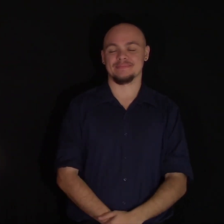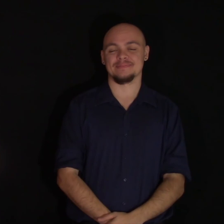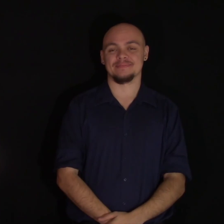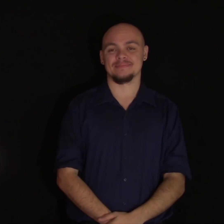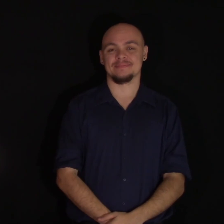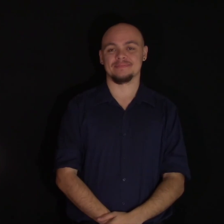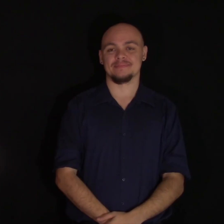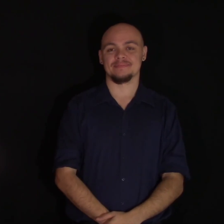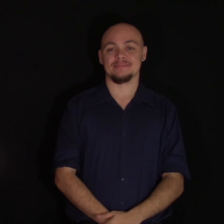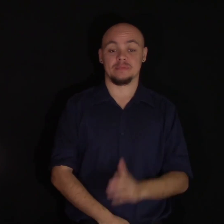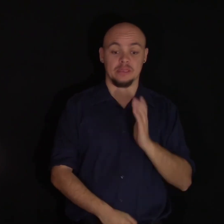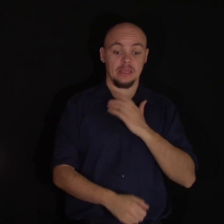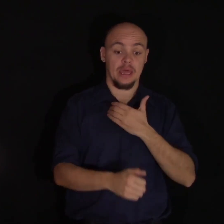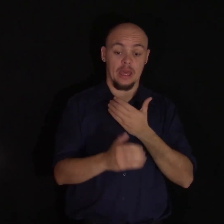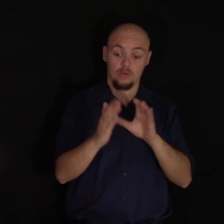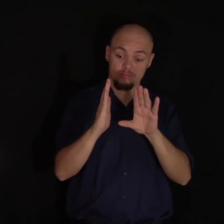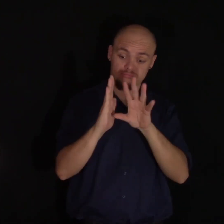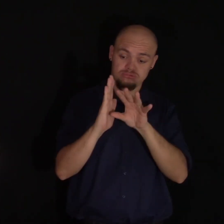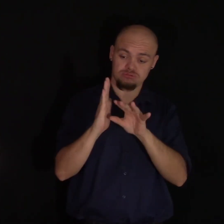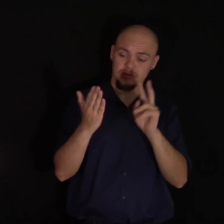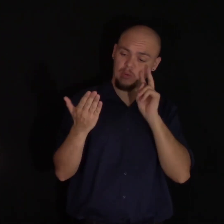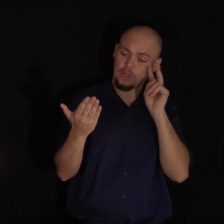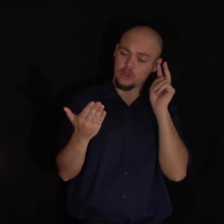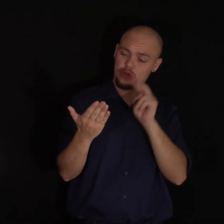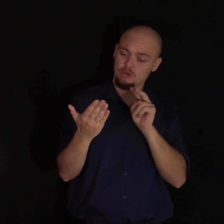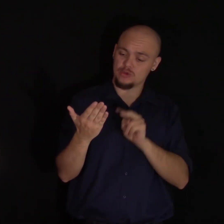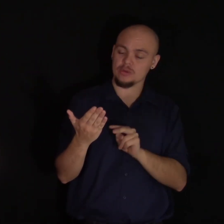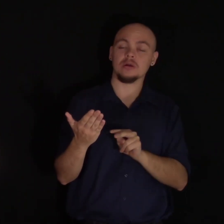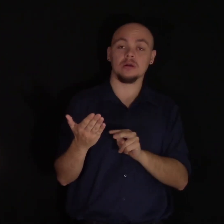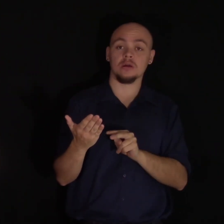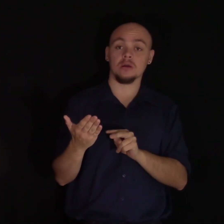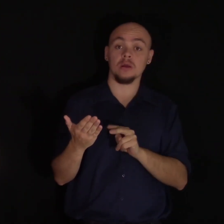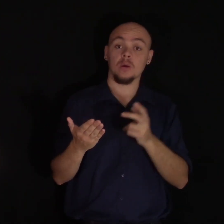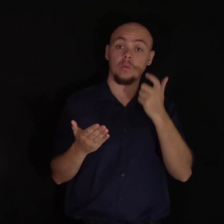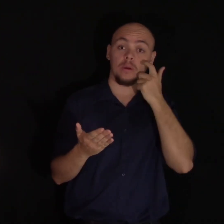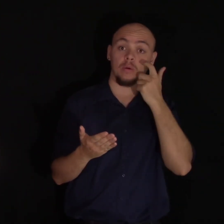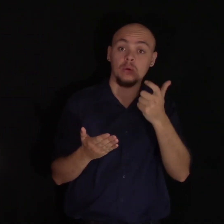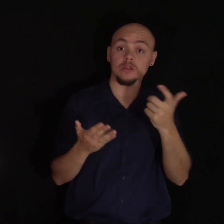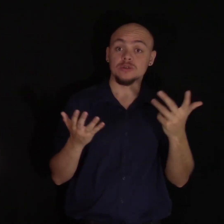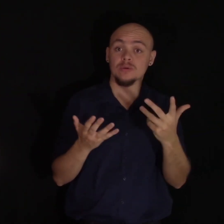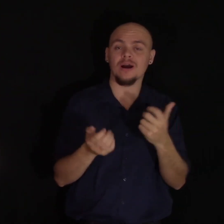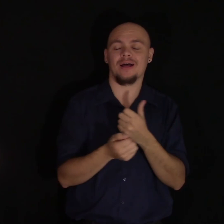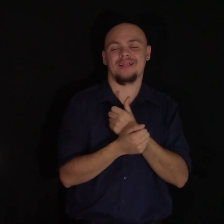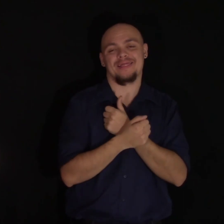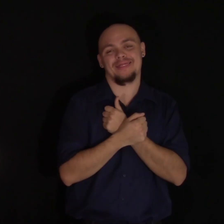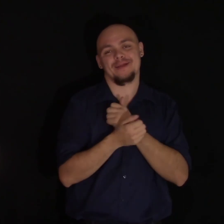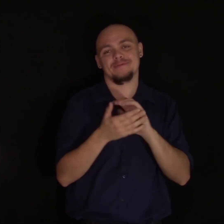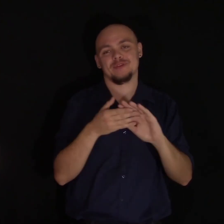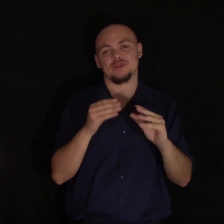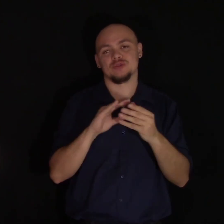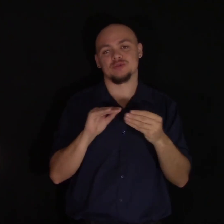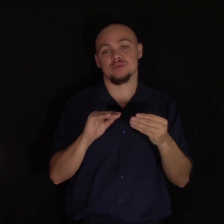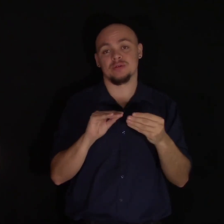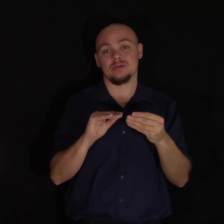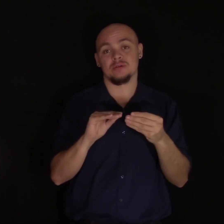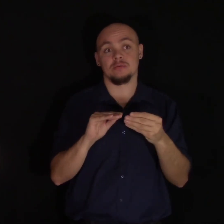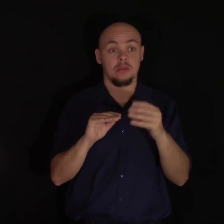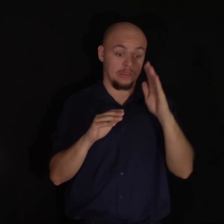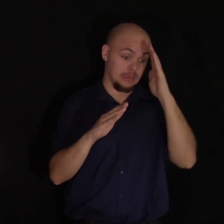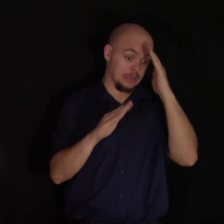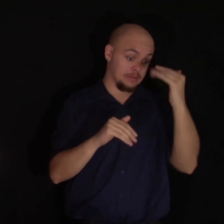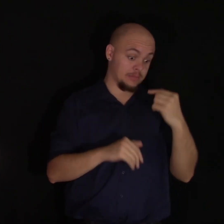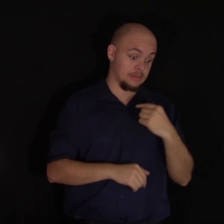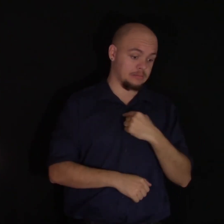As we reviewed our footage, what we realized is that we were watching a love story. It wasn't the love story that was expected of